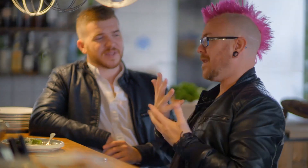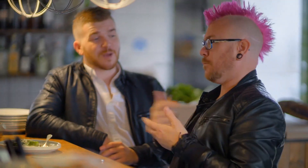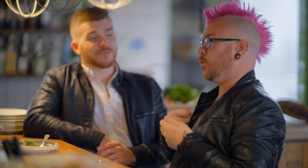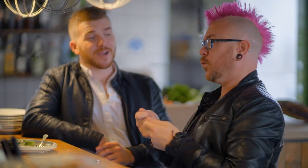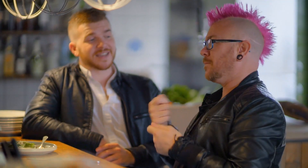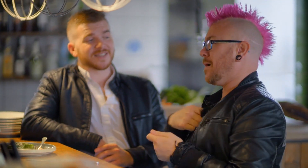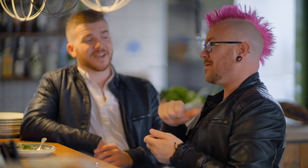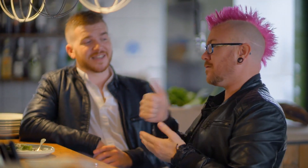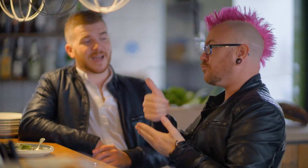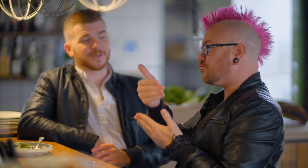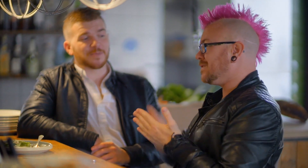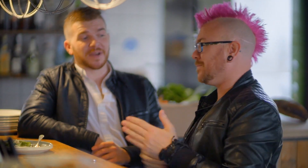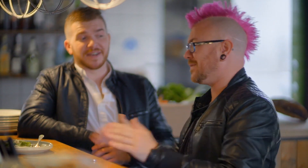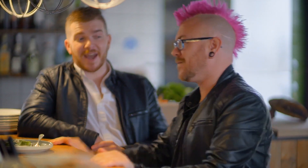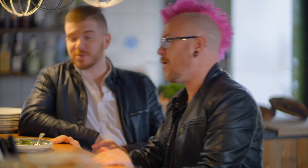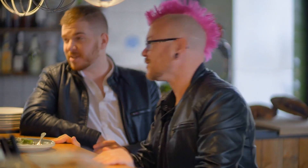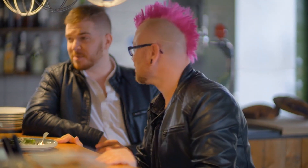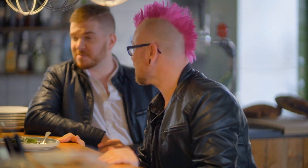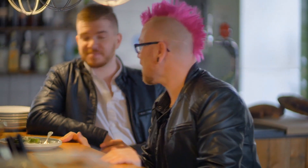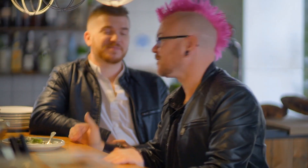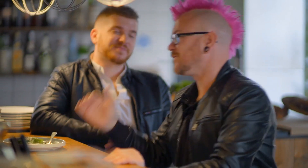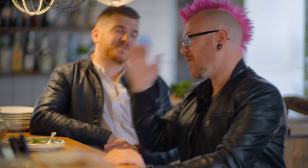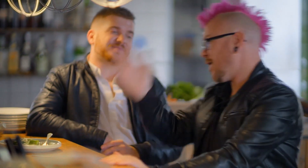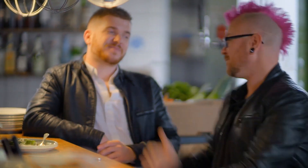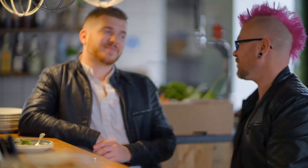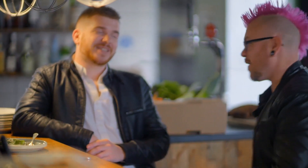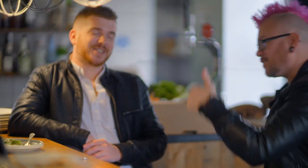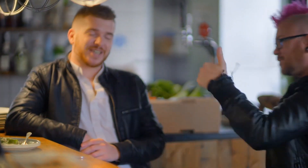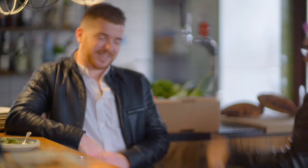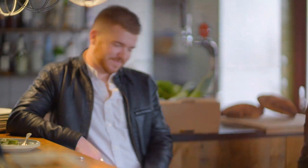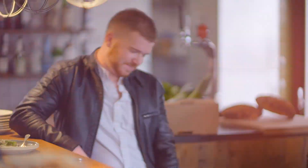I'm really excited now to cook my next recipe. Cheers.